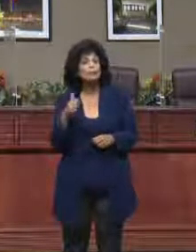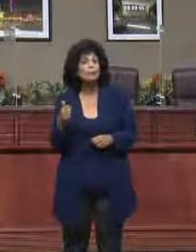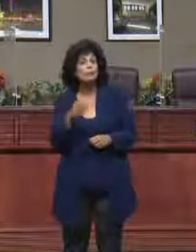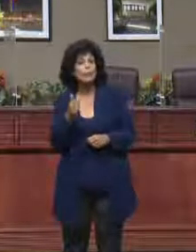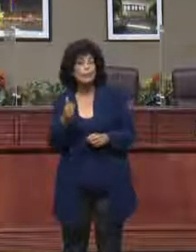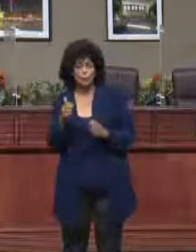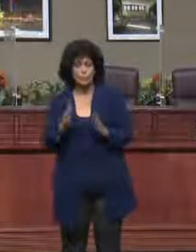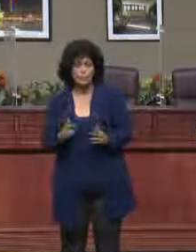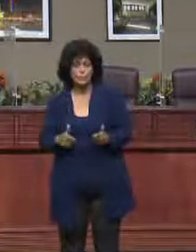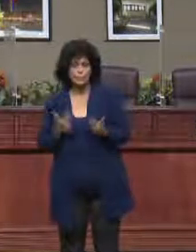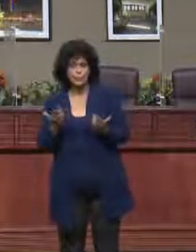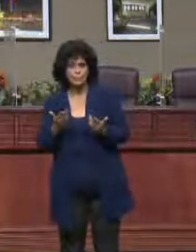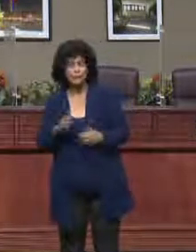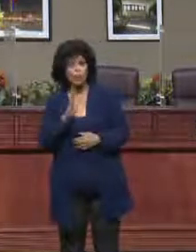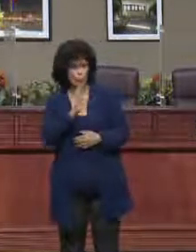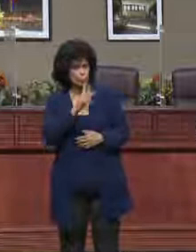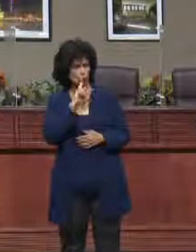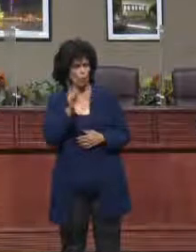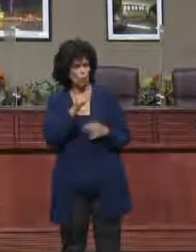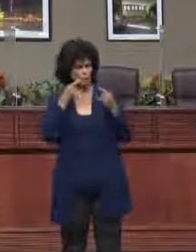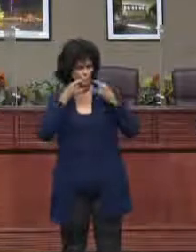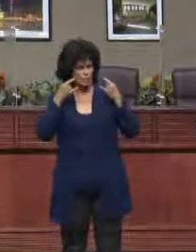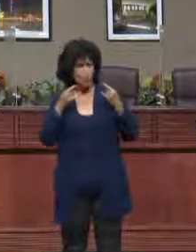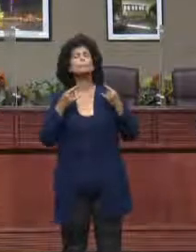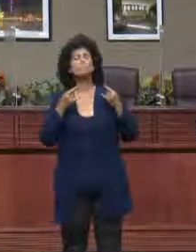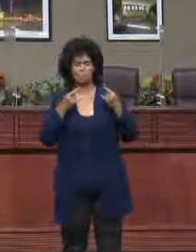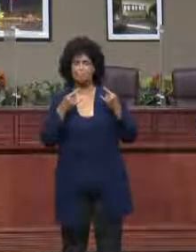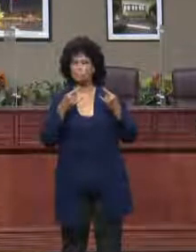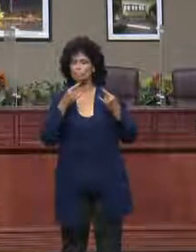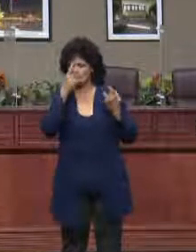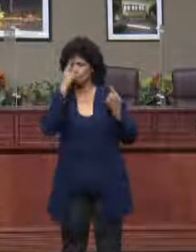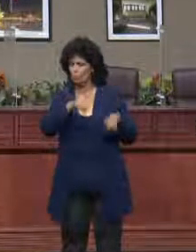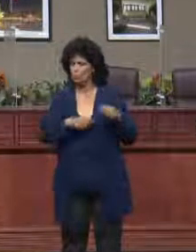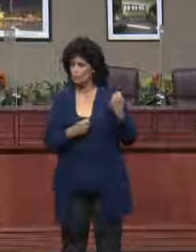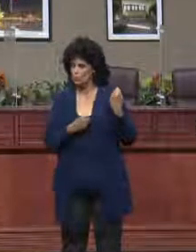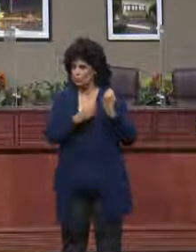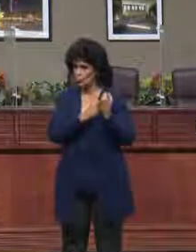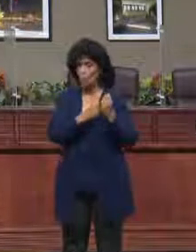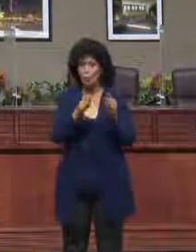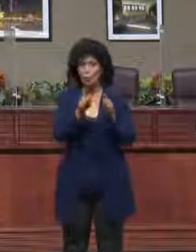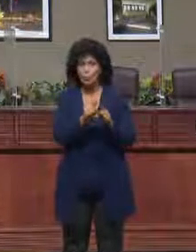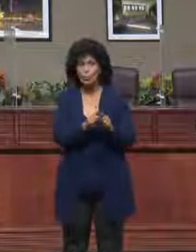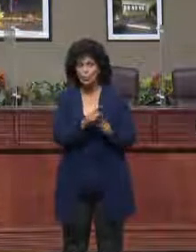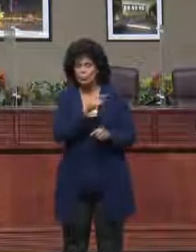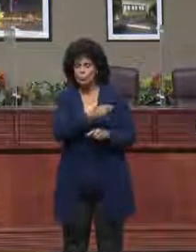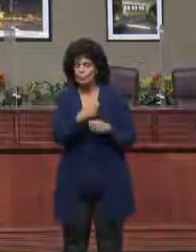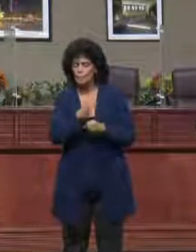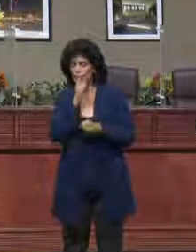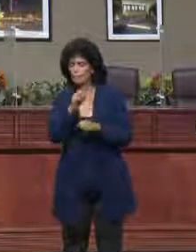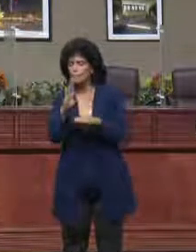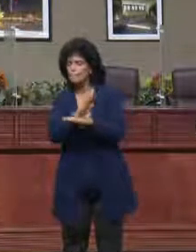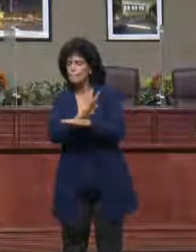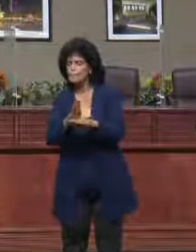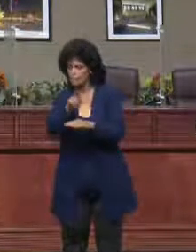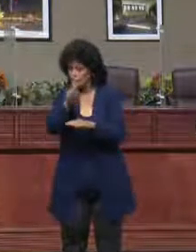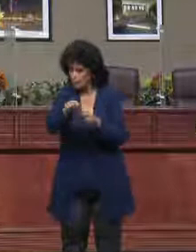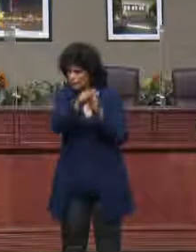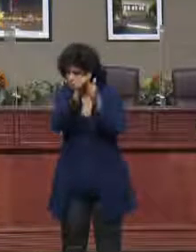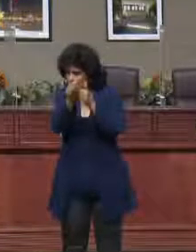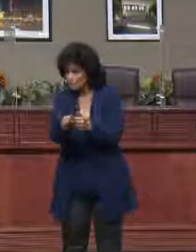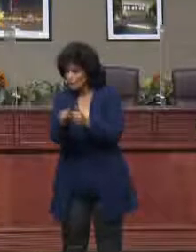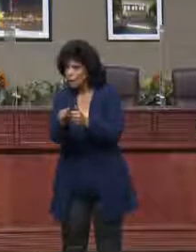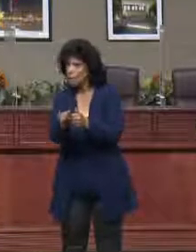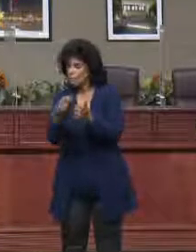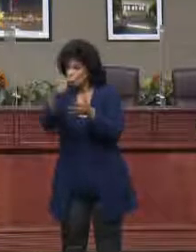face coverings order, also the accountability you are holding our businesses to. It is efforts like these